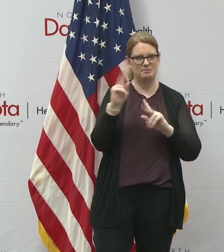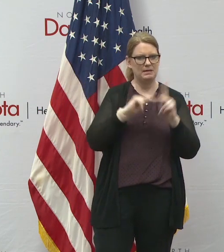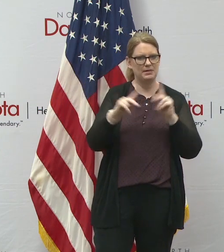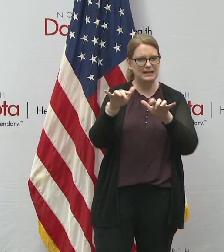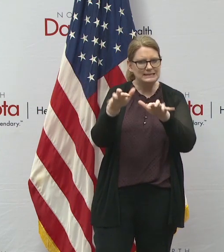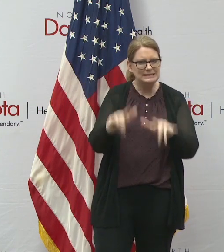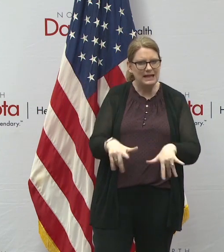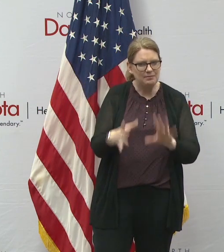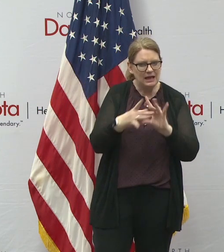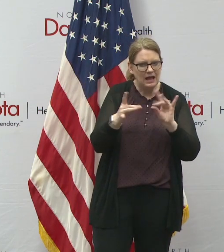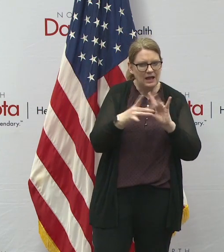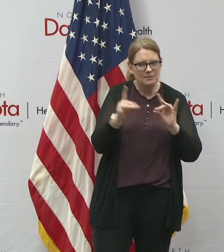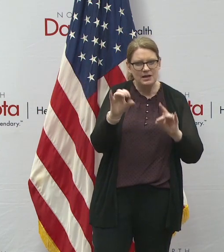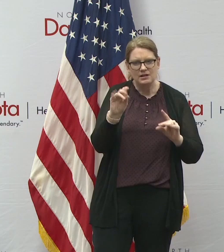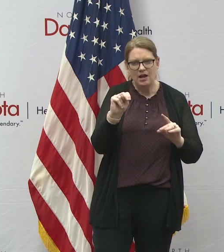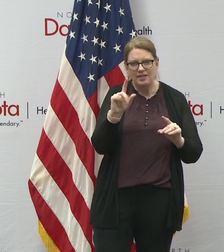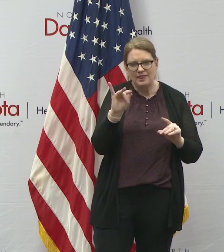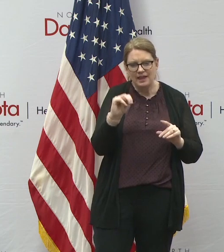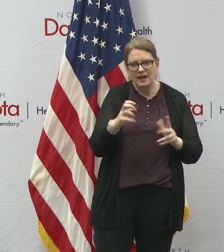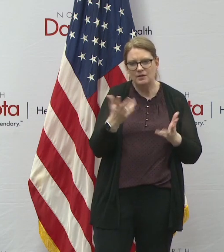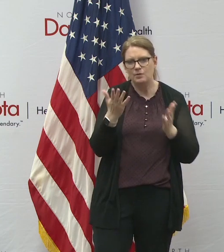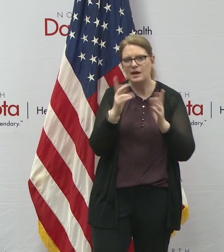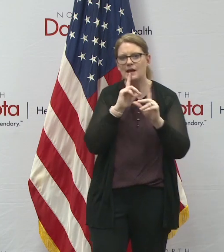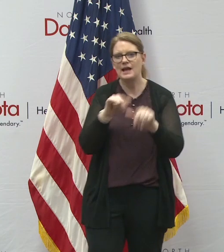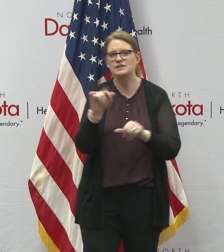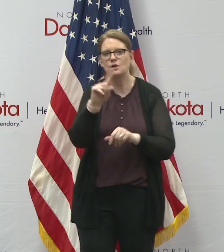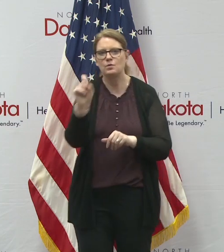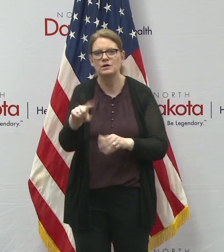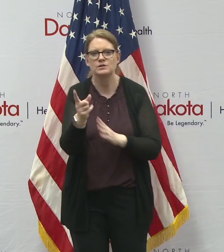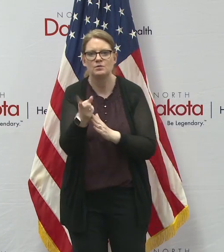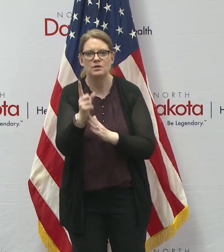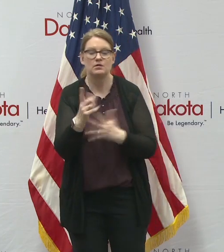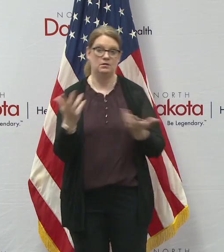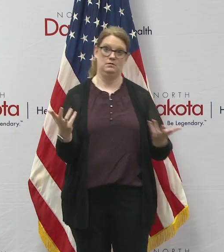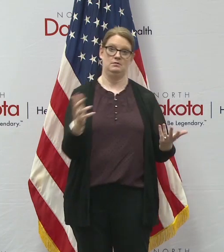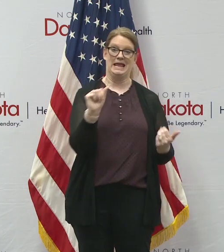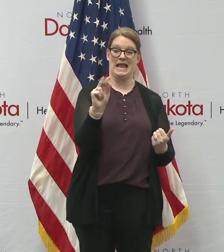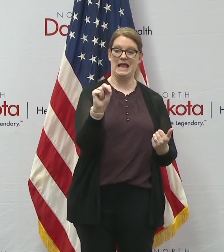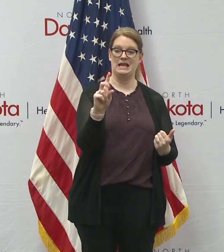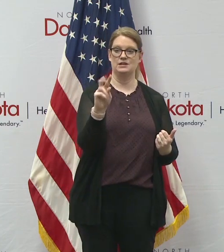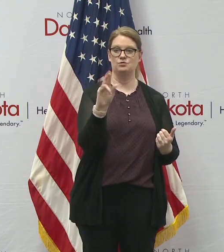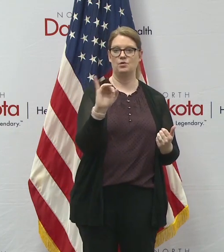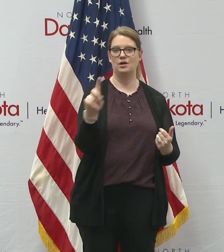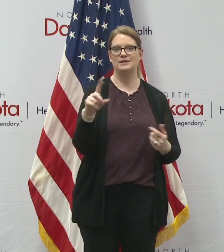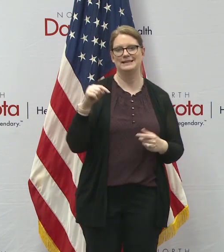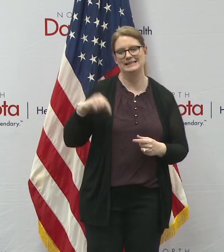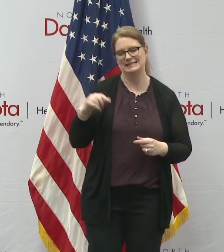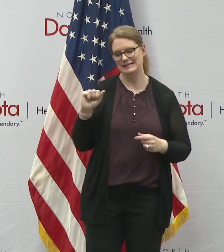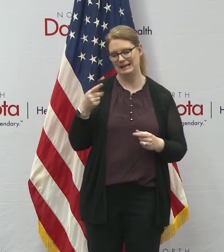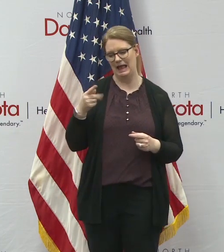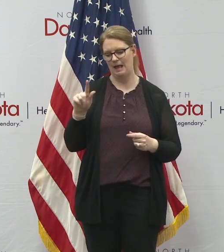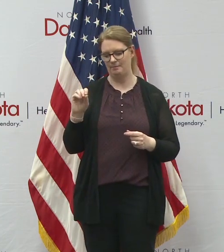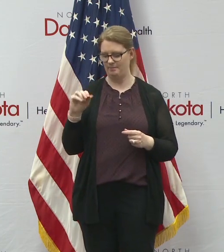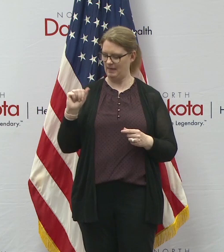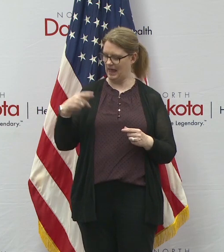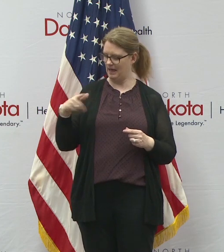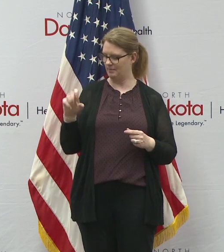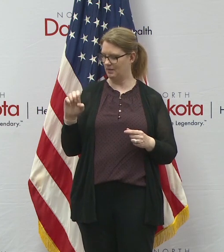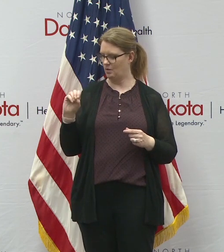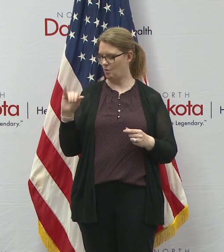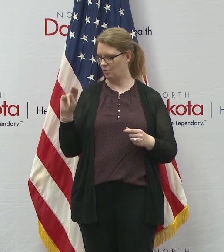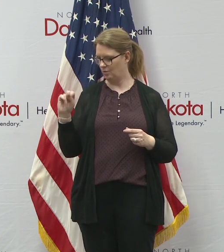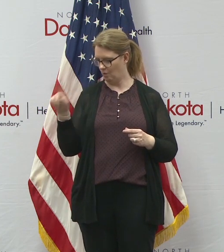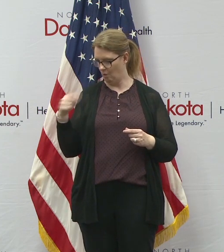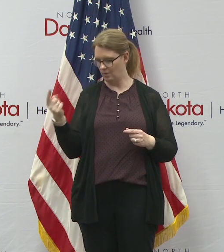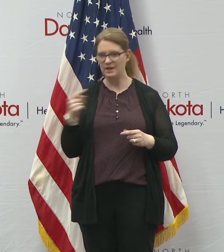in online. We'll answer a question right away, which is, what about Android? This was going to be Apple only, but Android will be